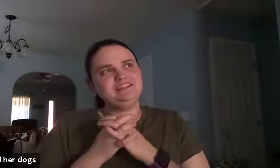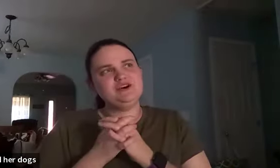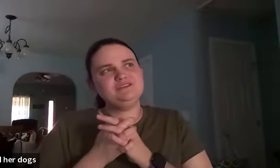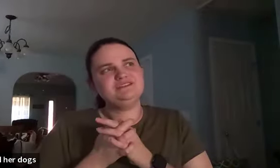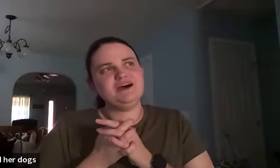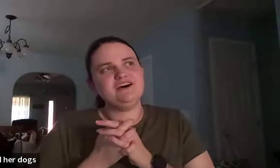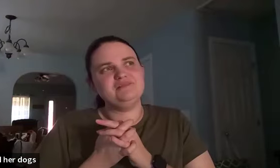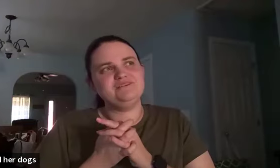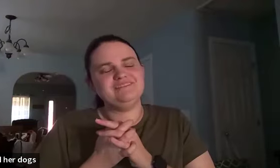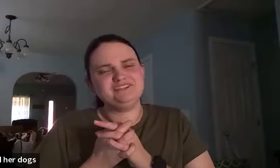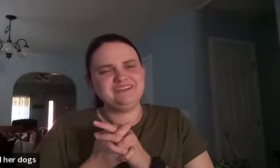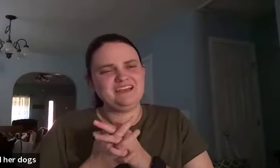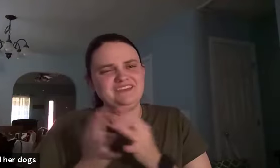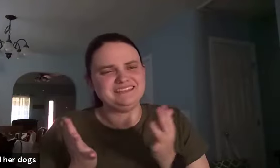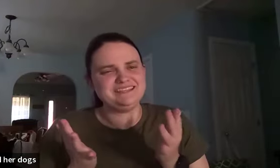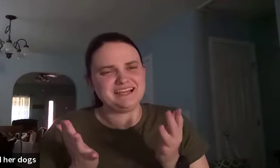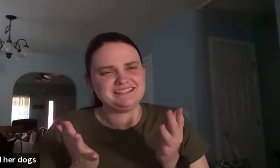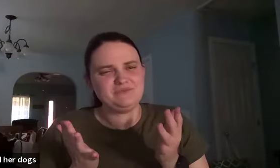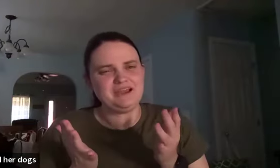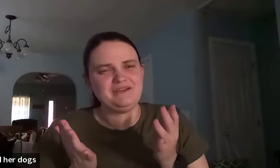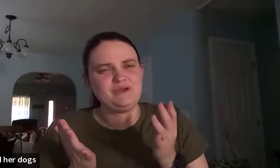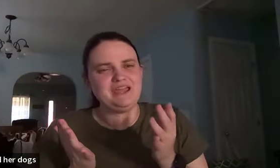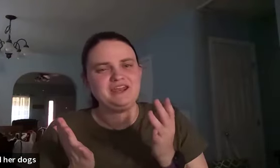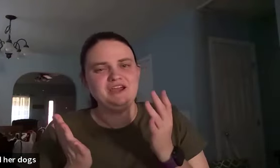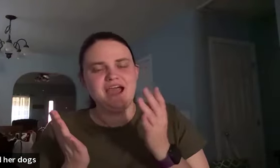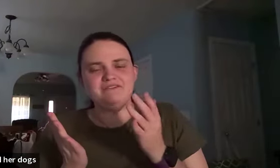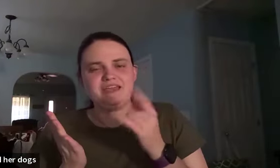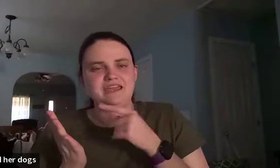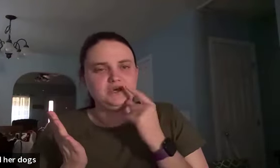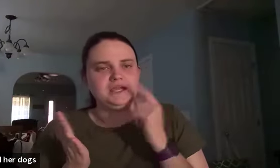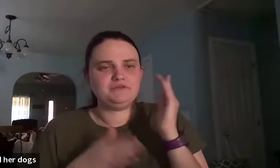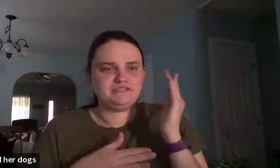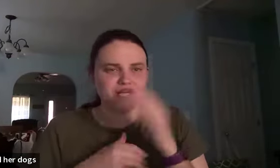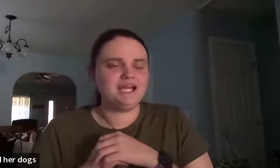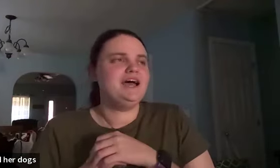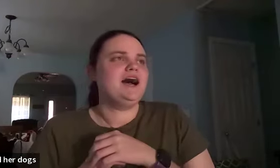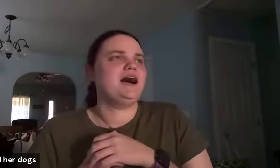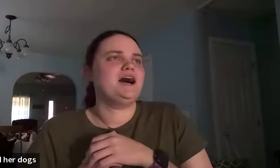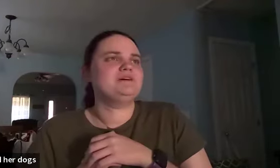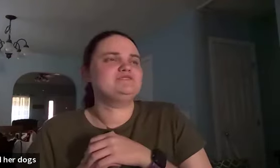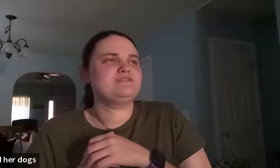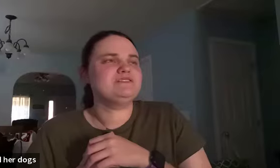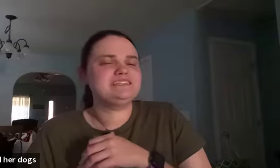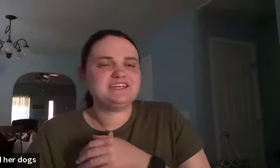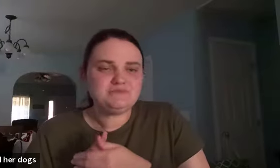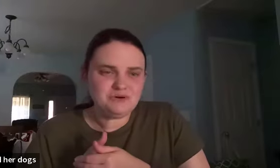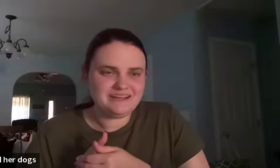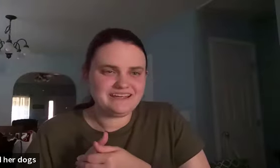tend to notice, which I mean, I think is the exact same way when having a hearing presenter. It's whenever they say good